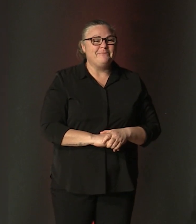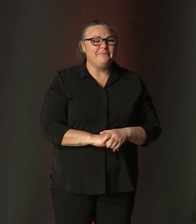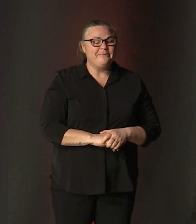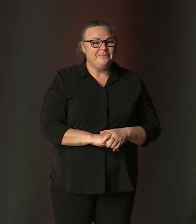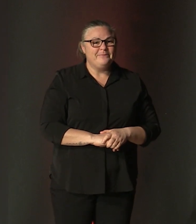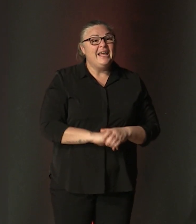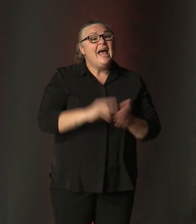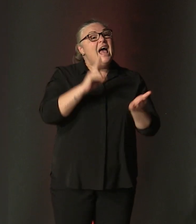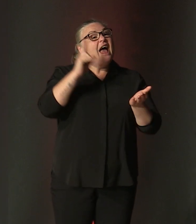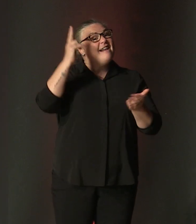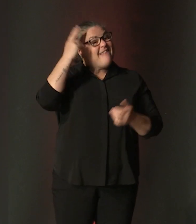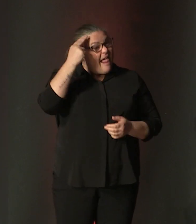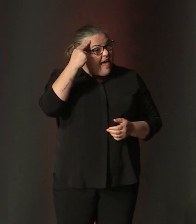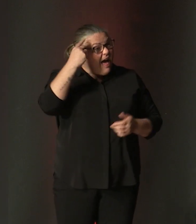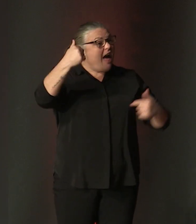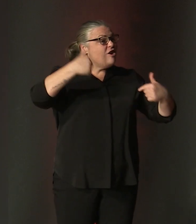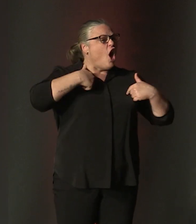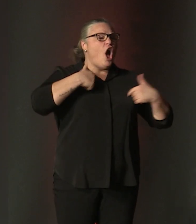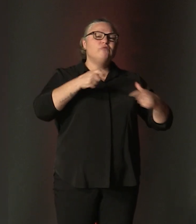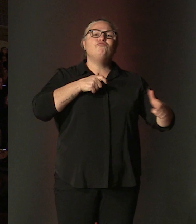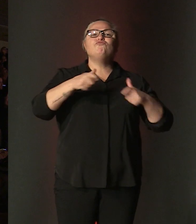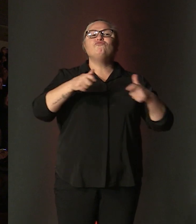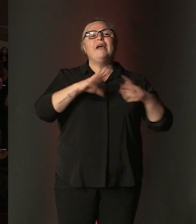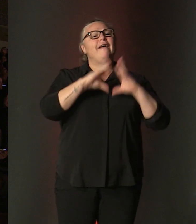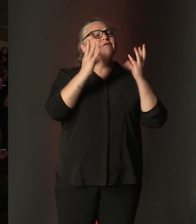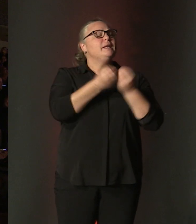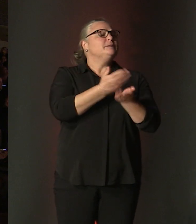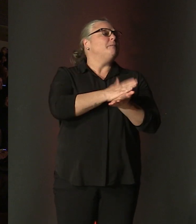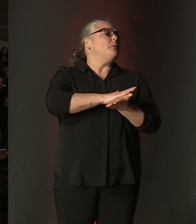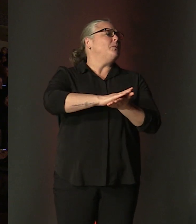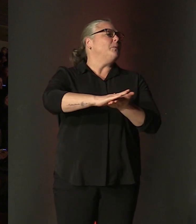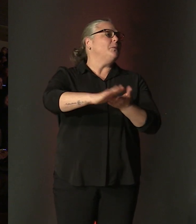Nanny and I have everything under control.